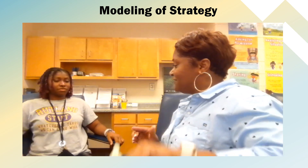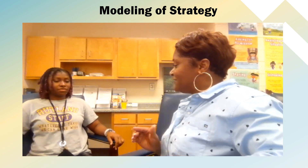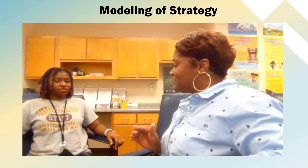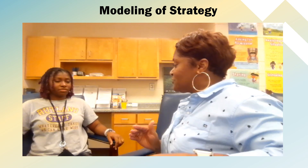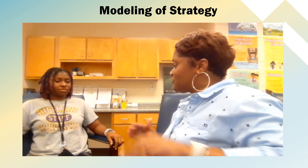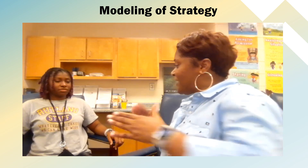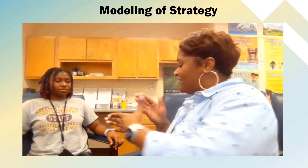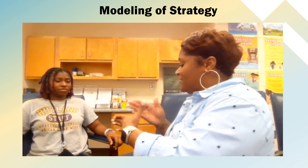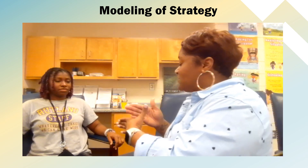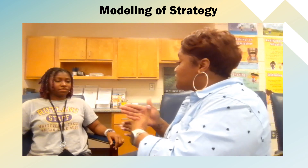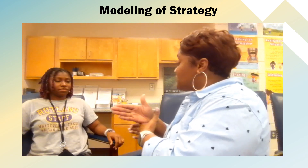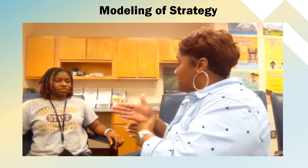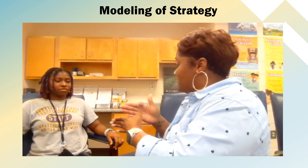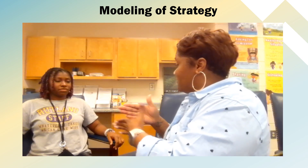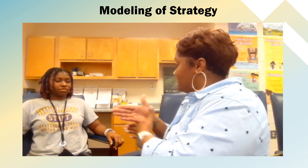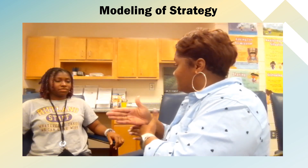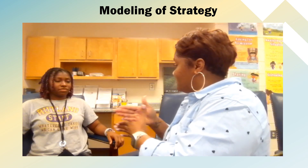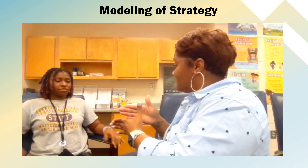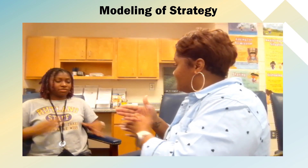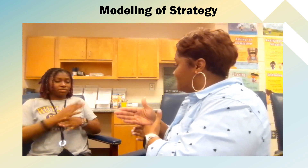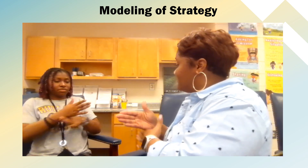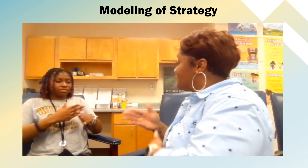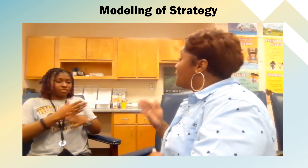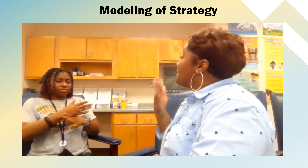Share. Demonstrate. Share.